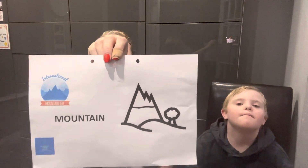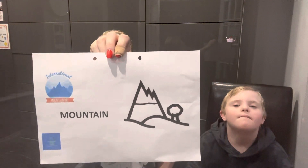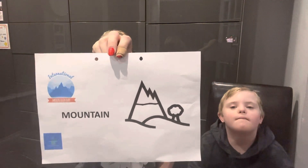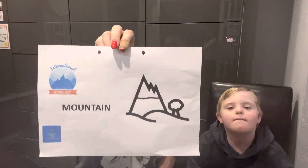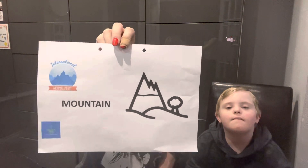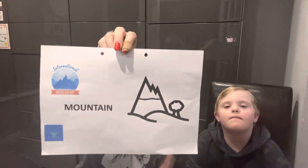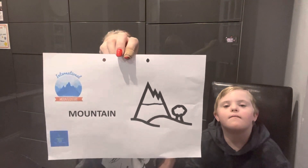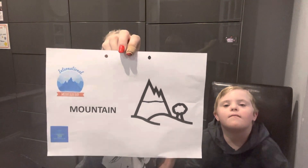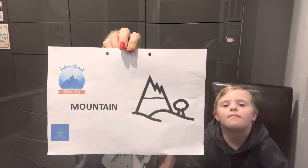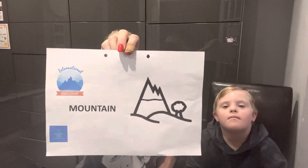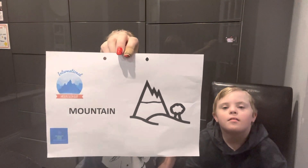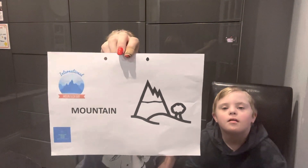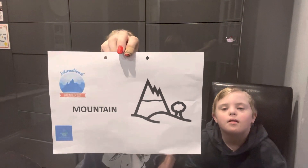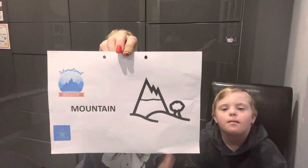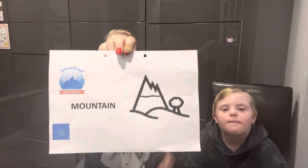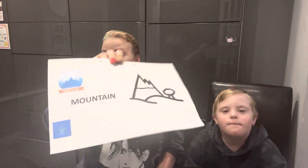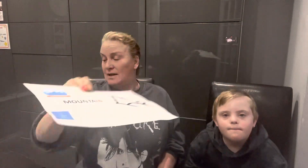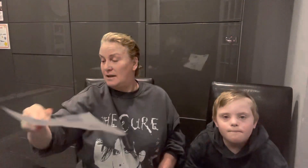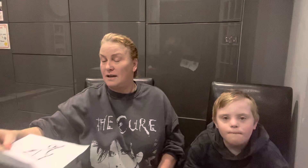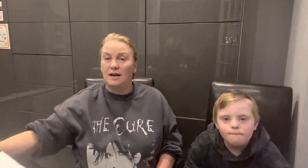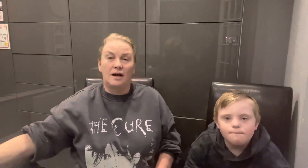mountain. Mountain.